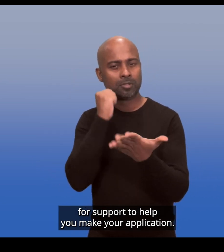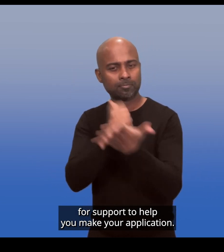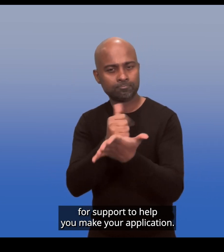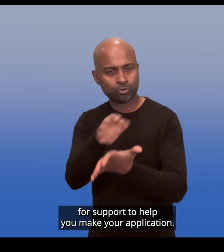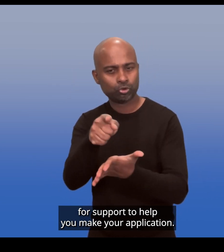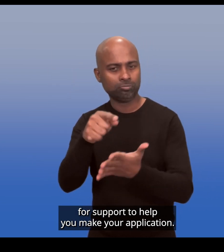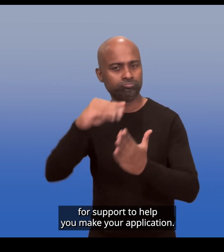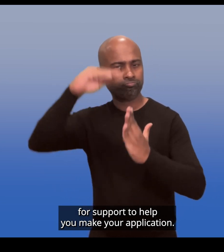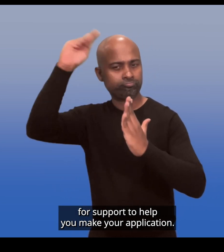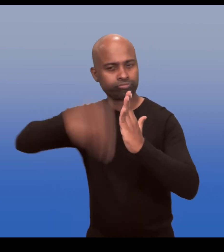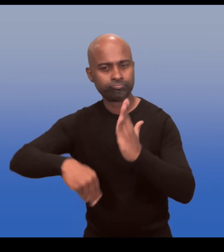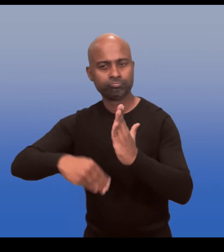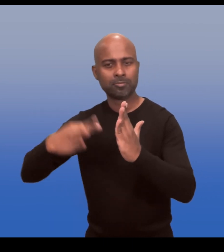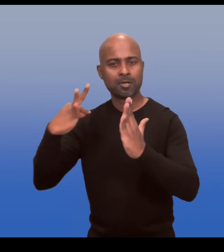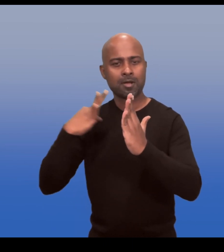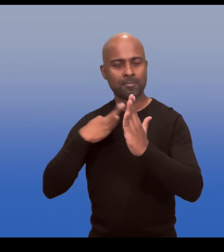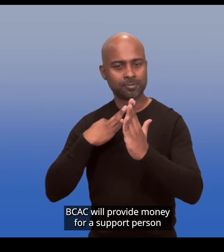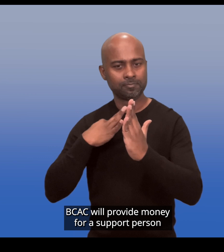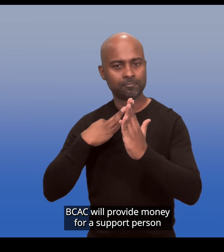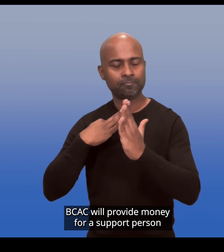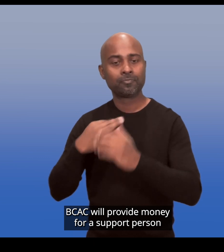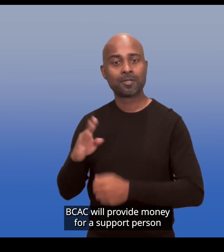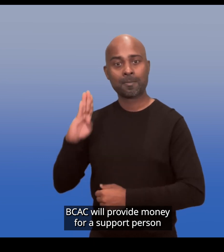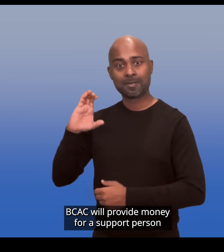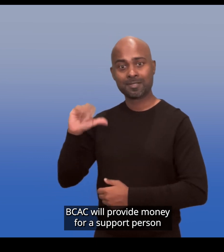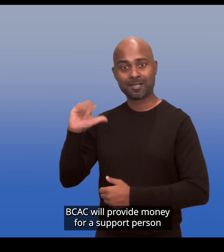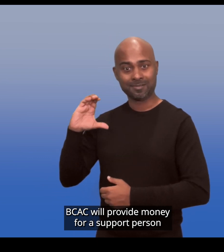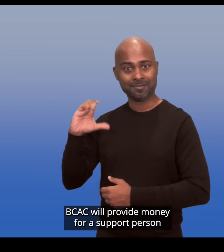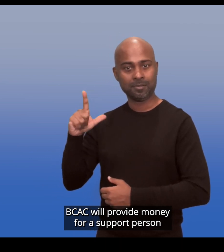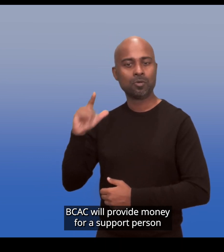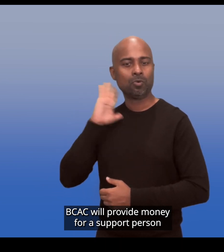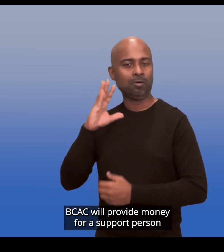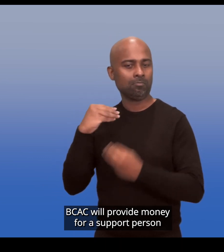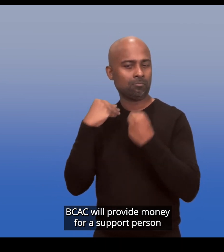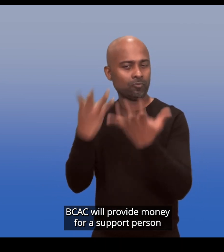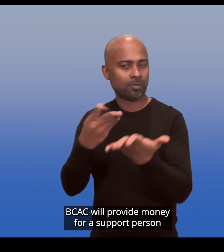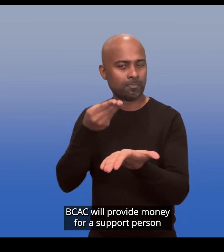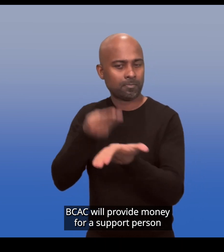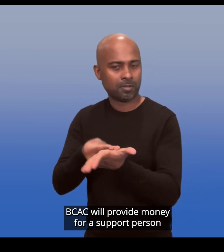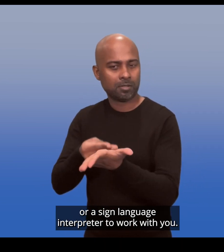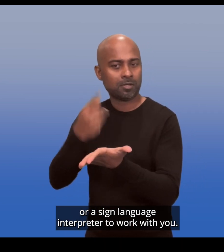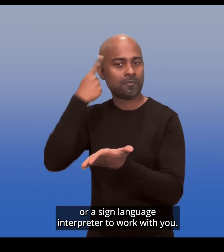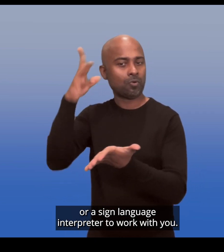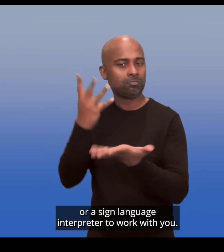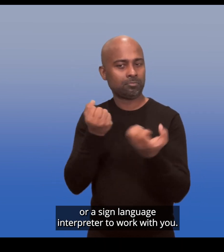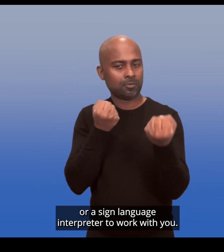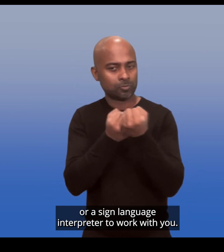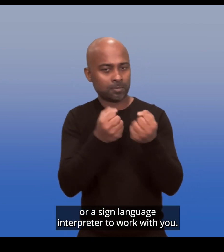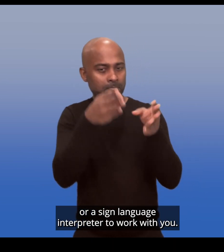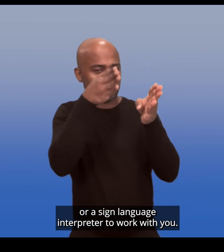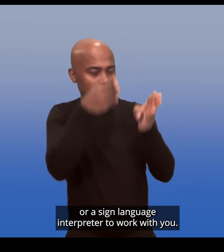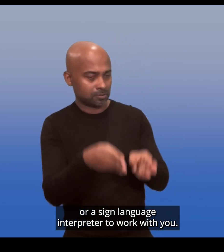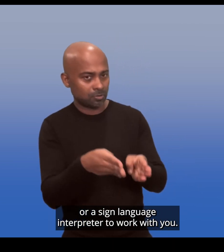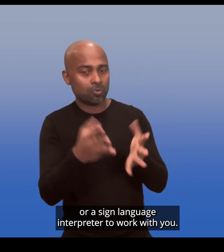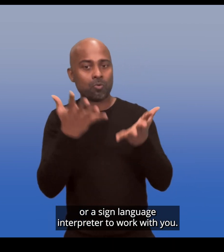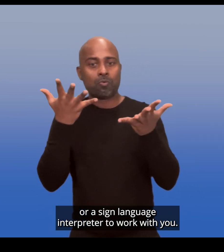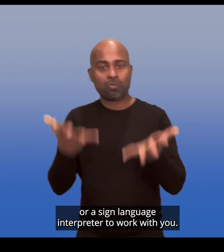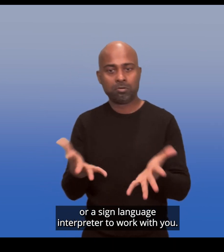your application. BCAC will provide money for a support person or a sign language interpreter to work with